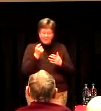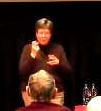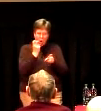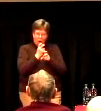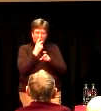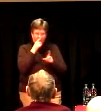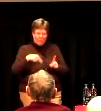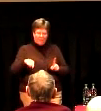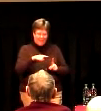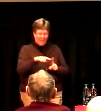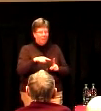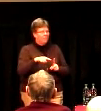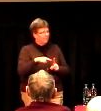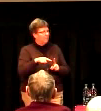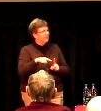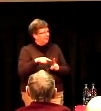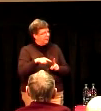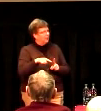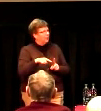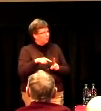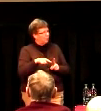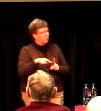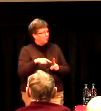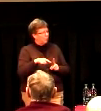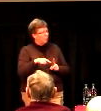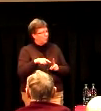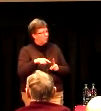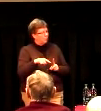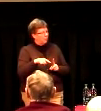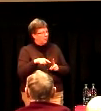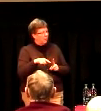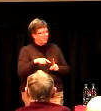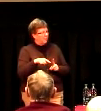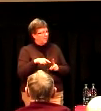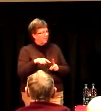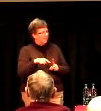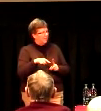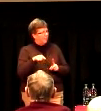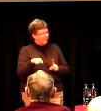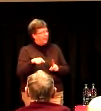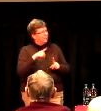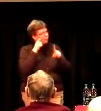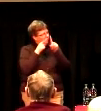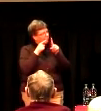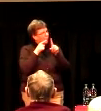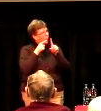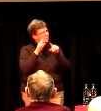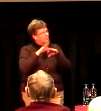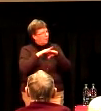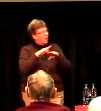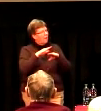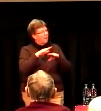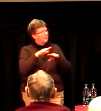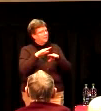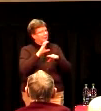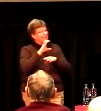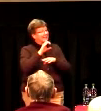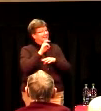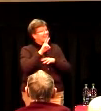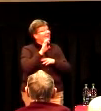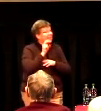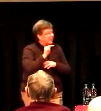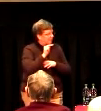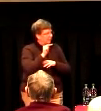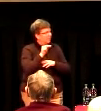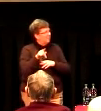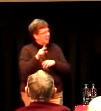for them to get some of these folks to give up that military route. But we had a military version as well that I think Mike Meyer